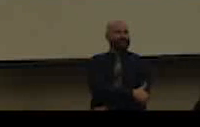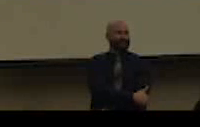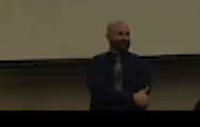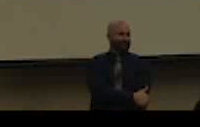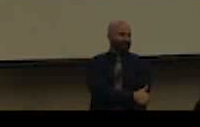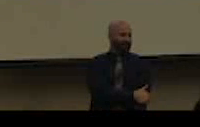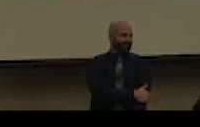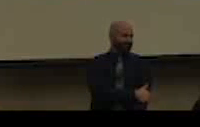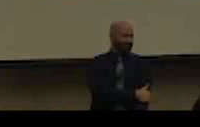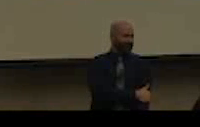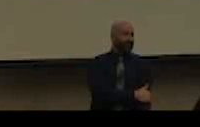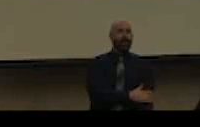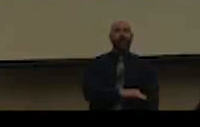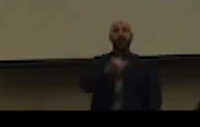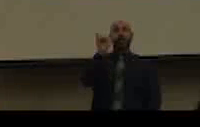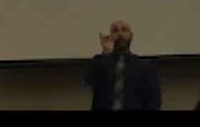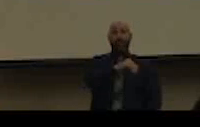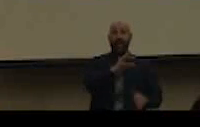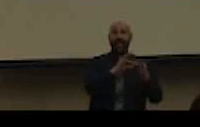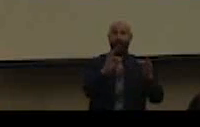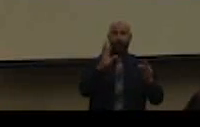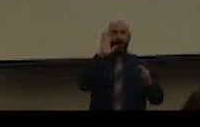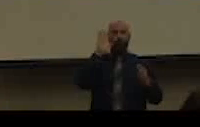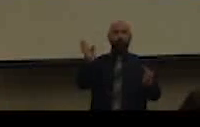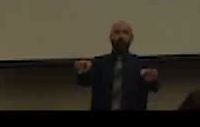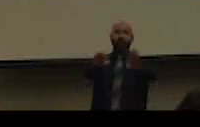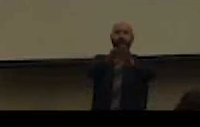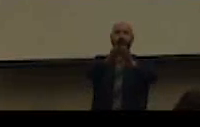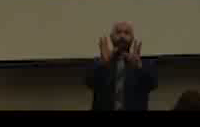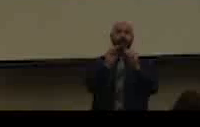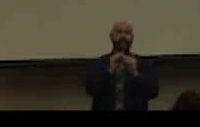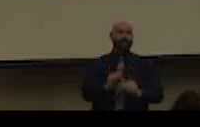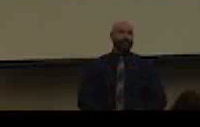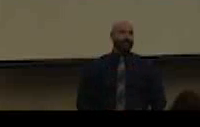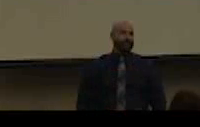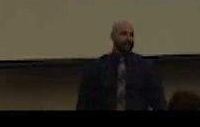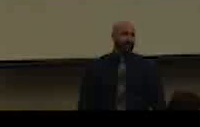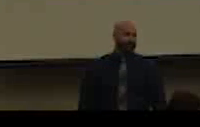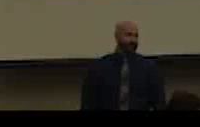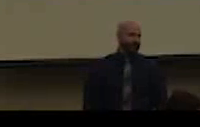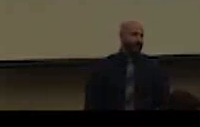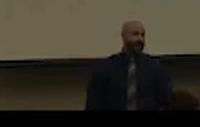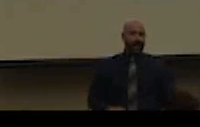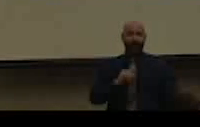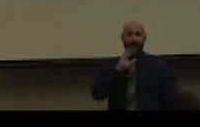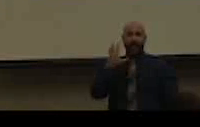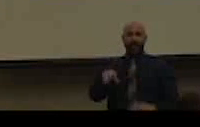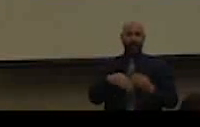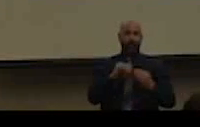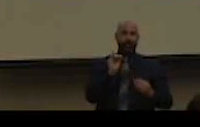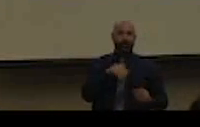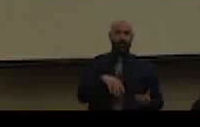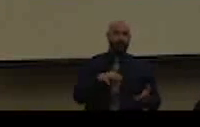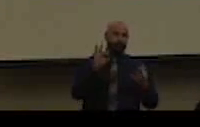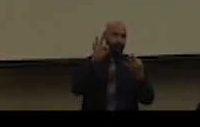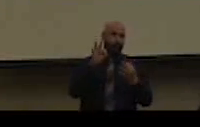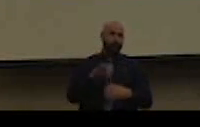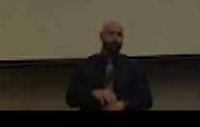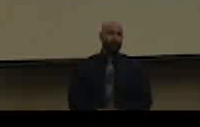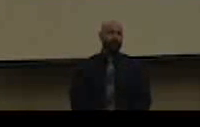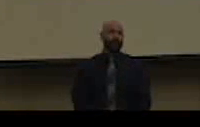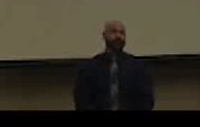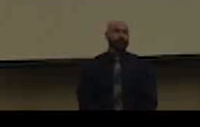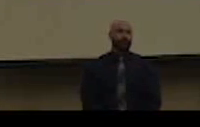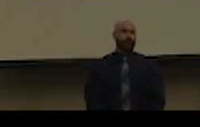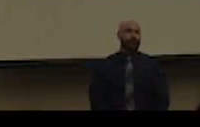With that, we're going to wrap it up. I have nothing to add to that. That was perfect. Now I will